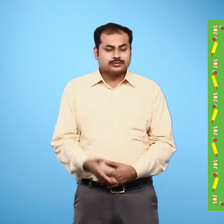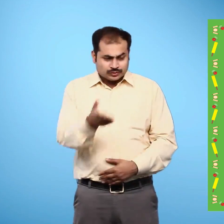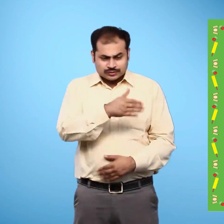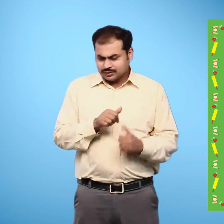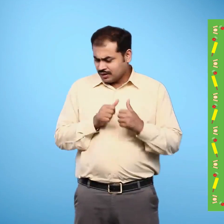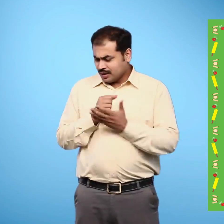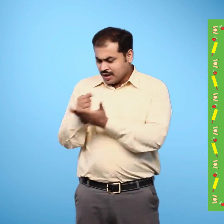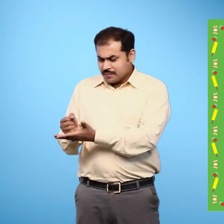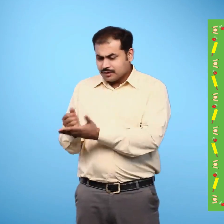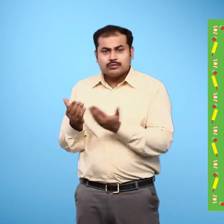Can you help them?